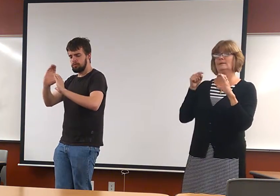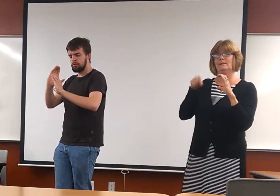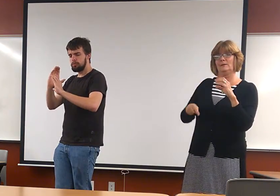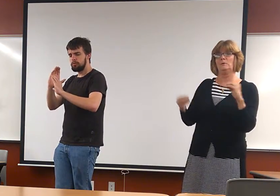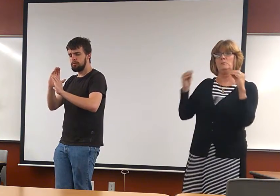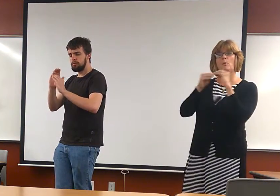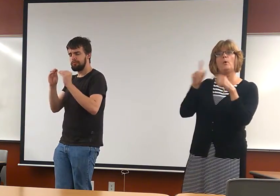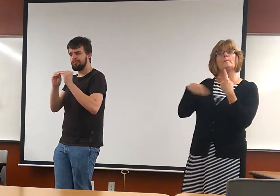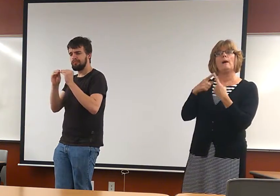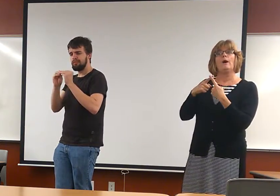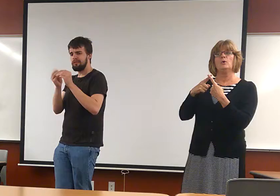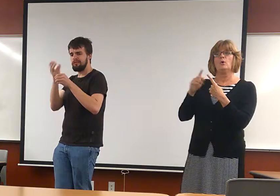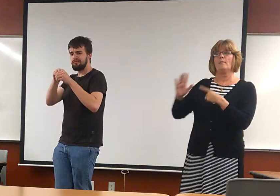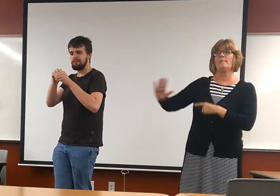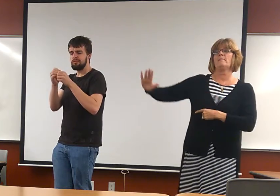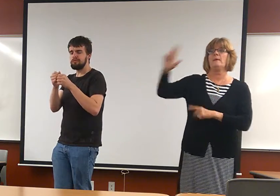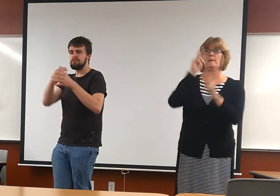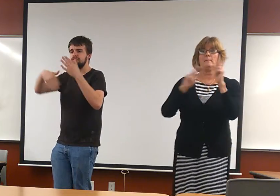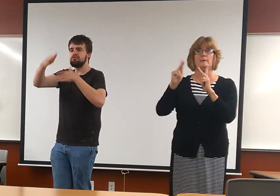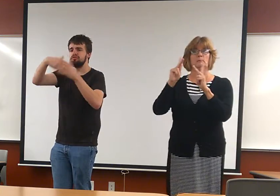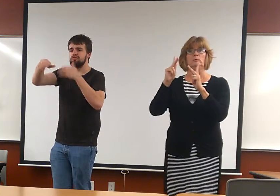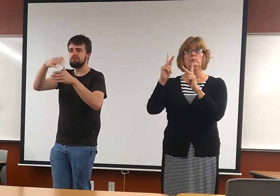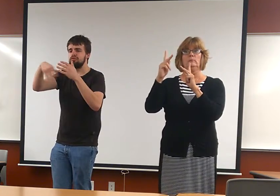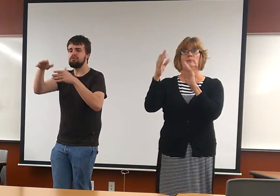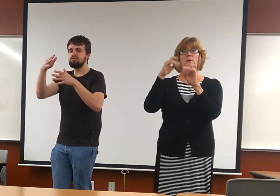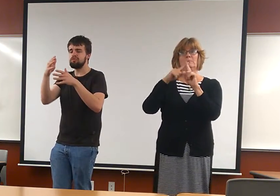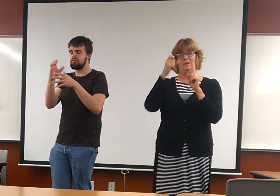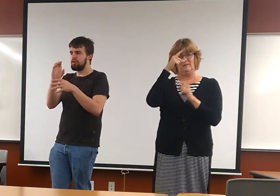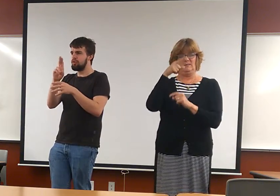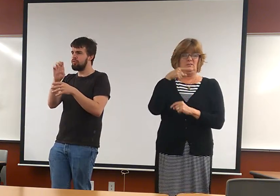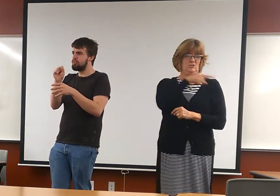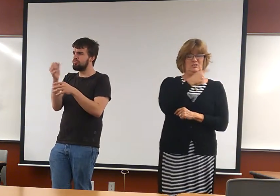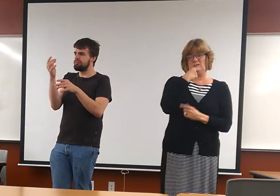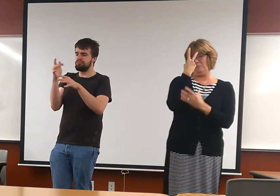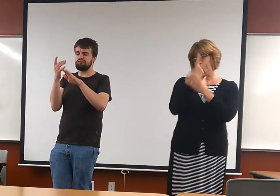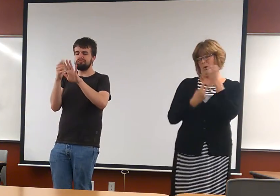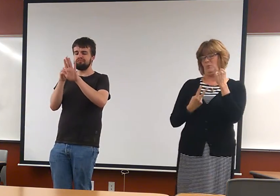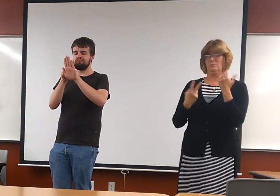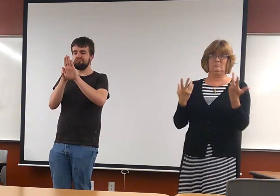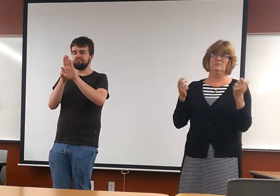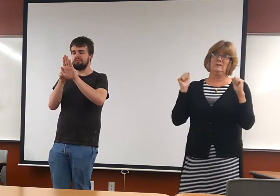social cues, but she feels that both can benefit from one another.